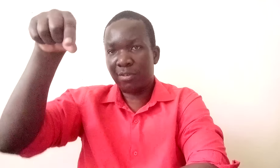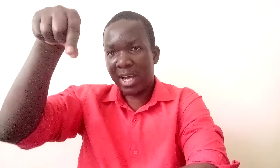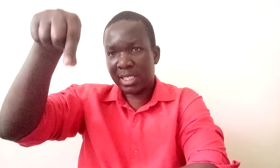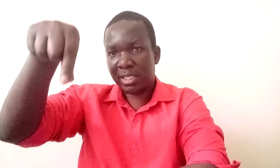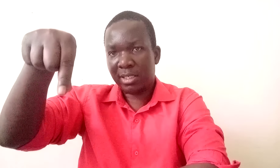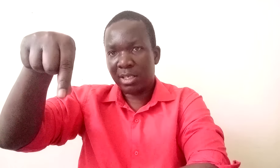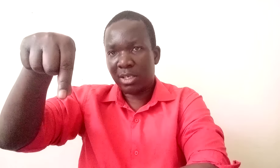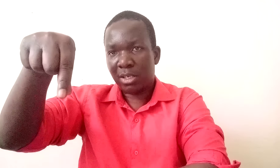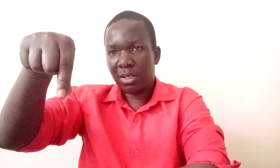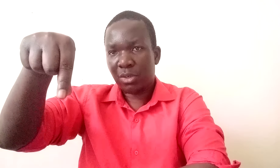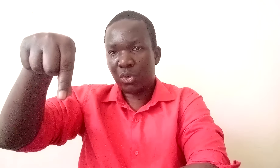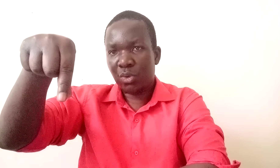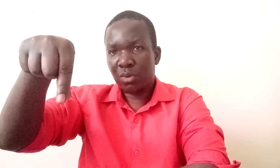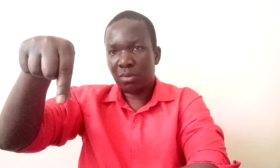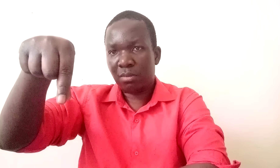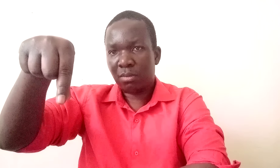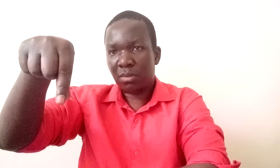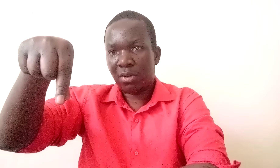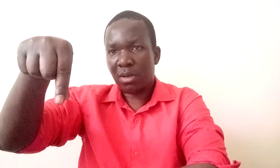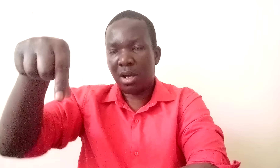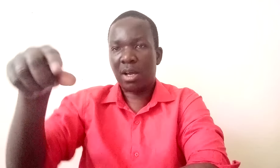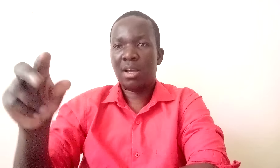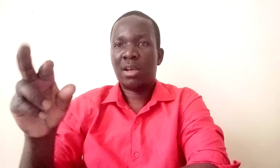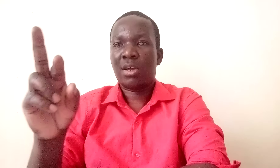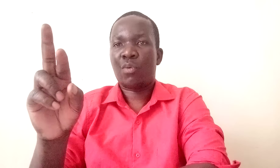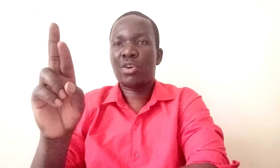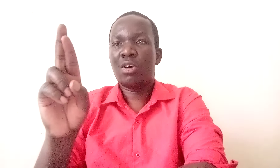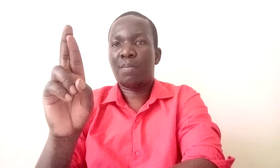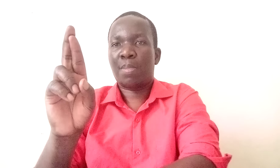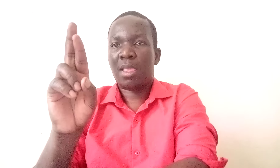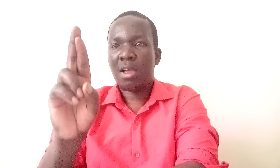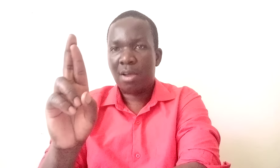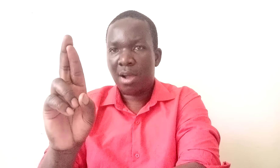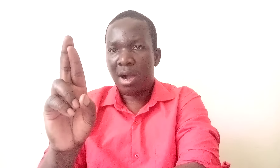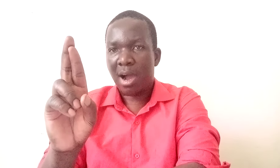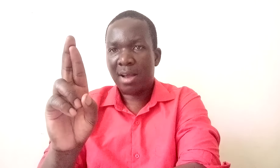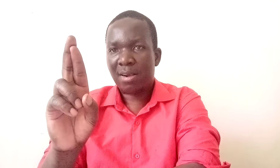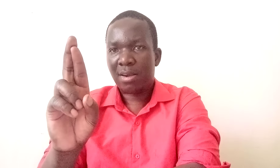invert. Q. We go R,